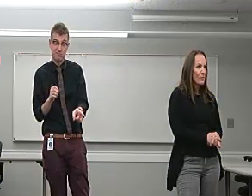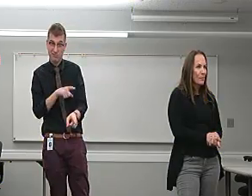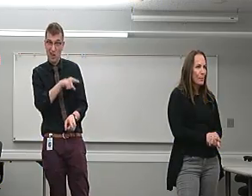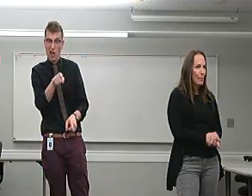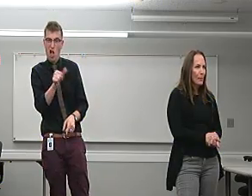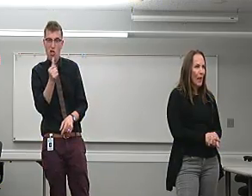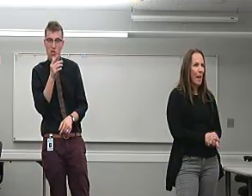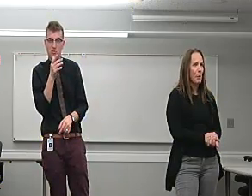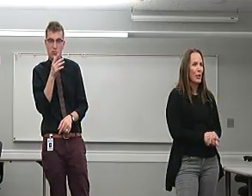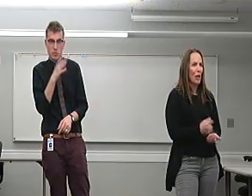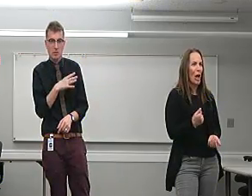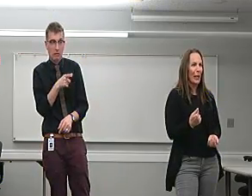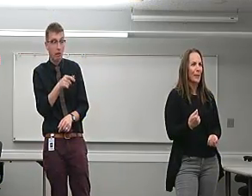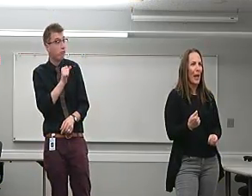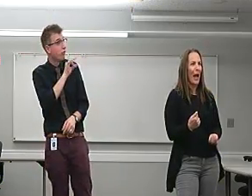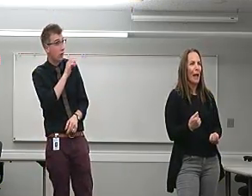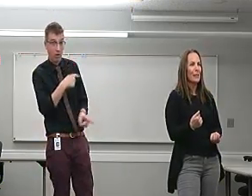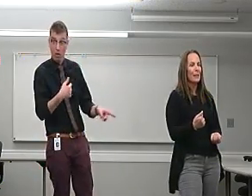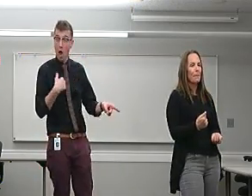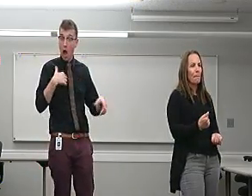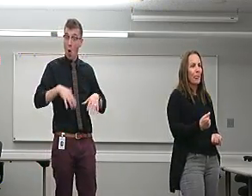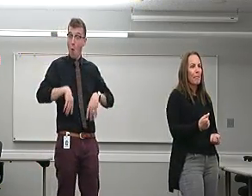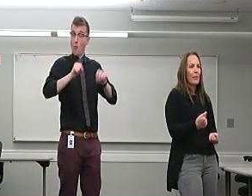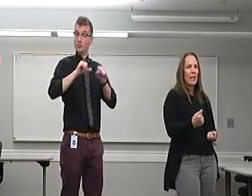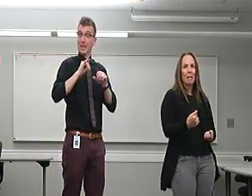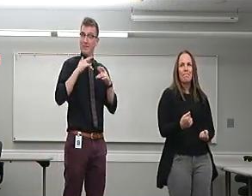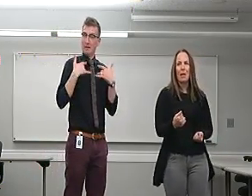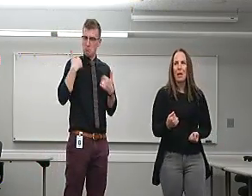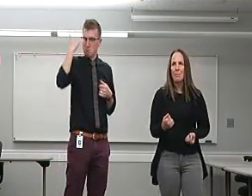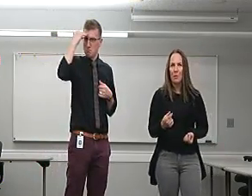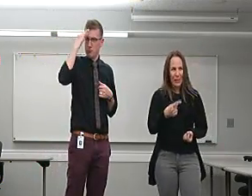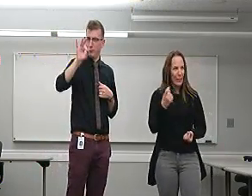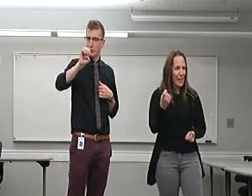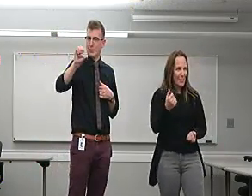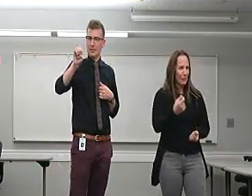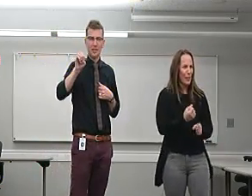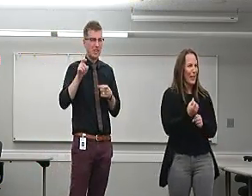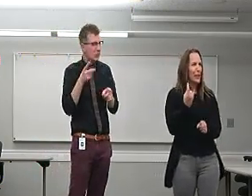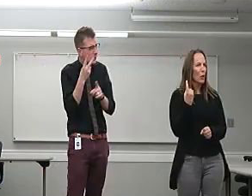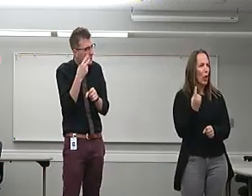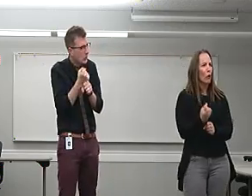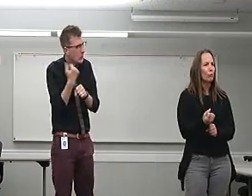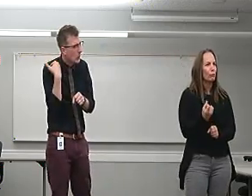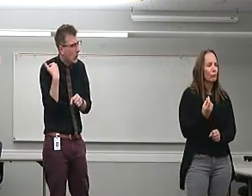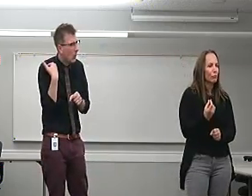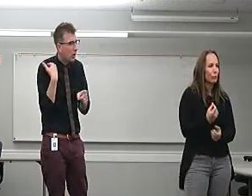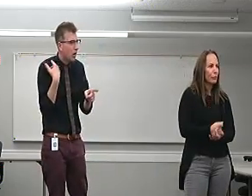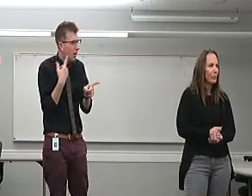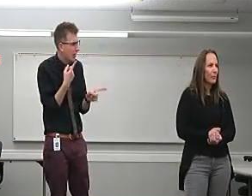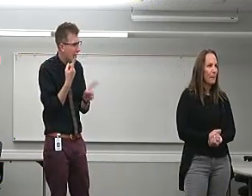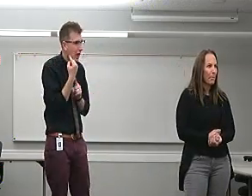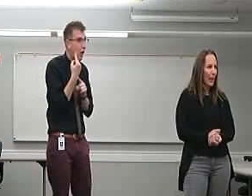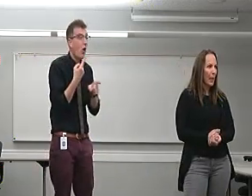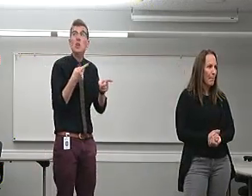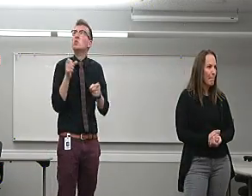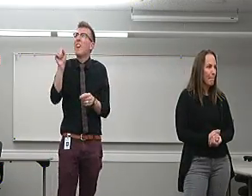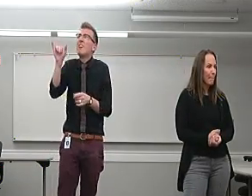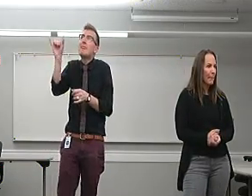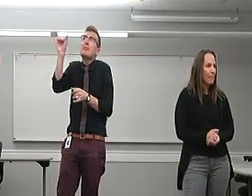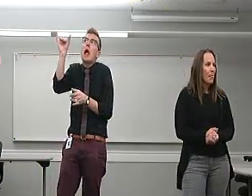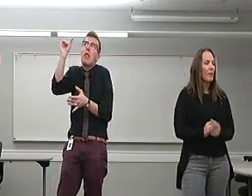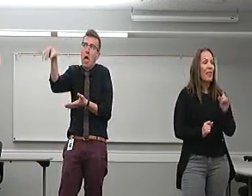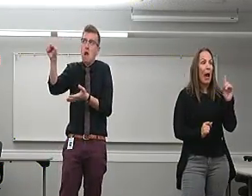put it on. Yeah, I did. It was like a year ago. A year or two ago? yes. So yes. But